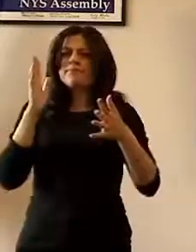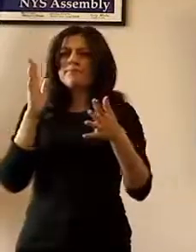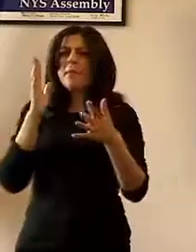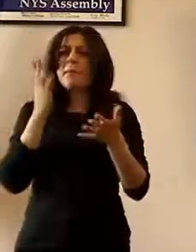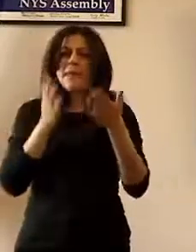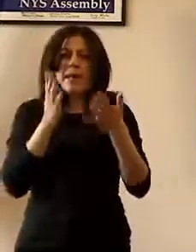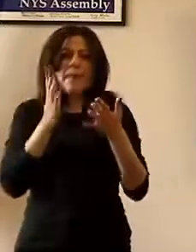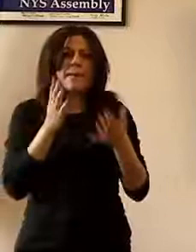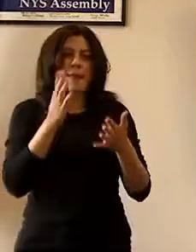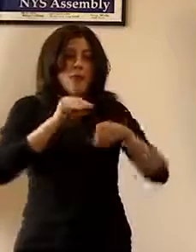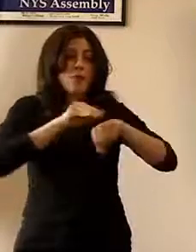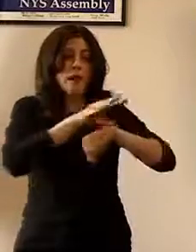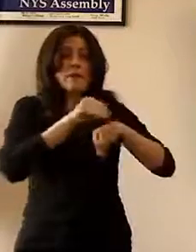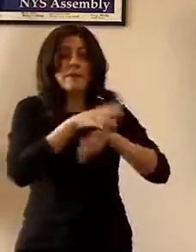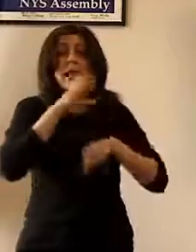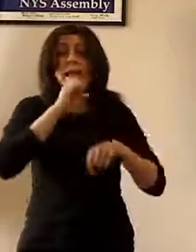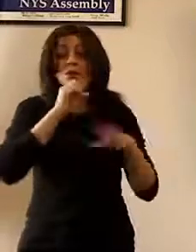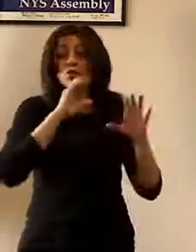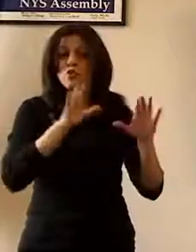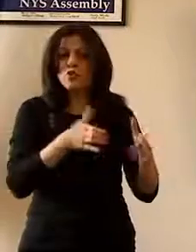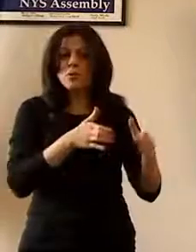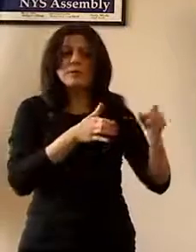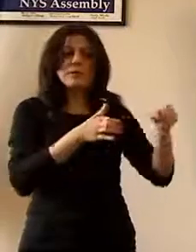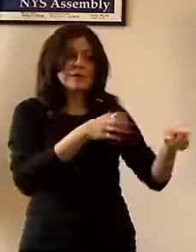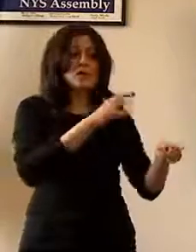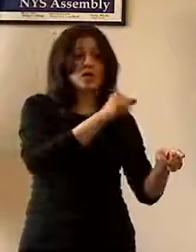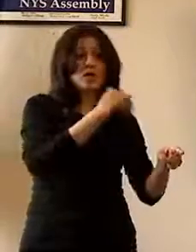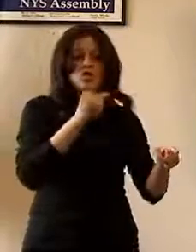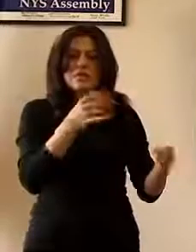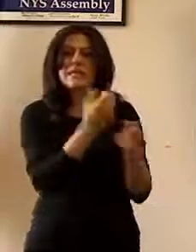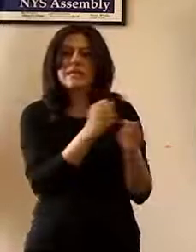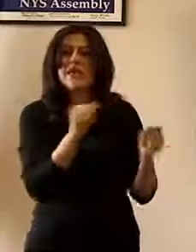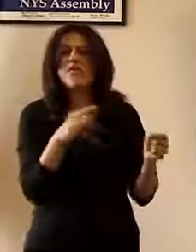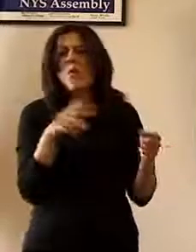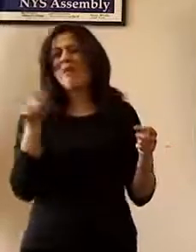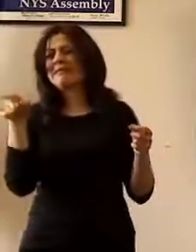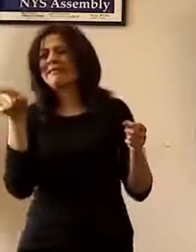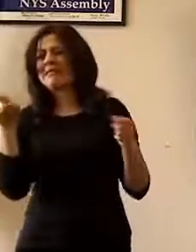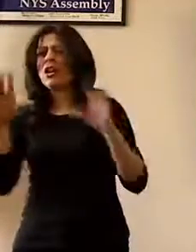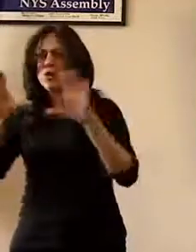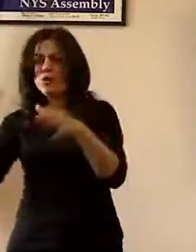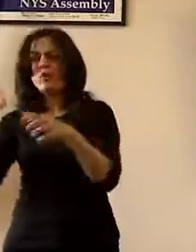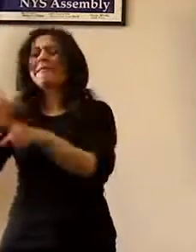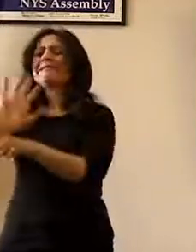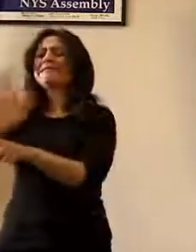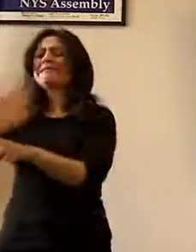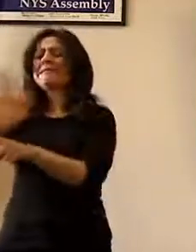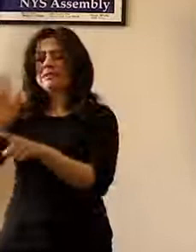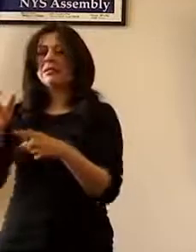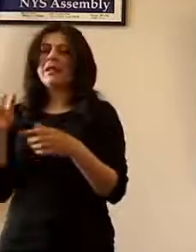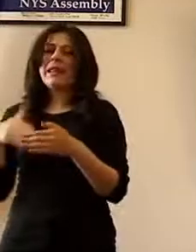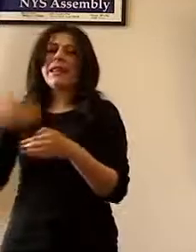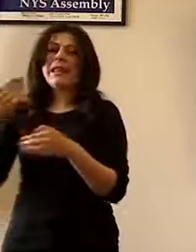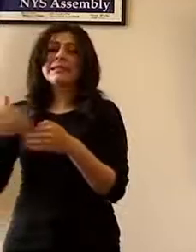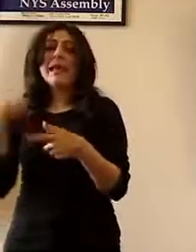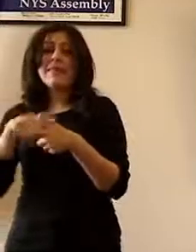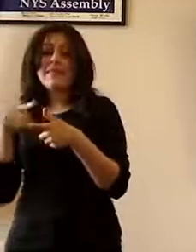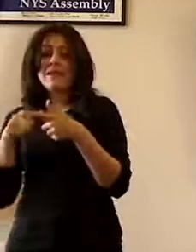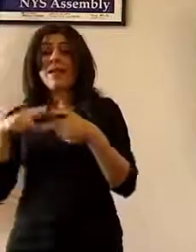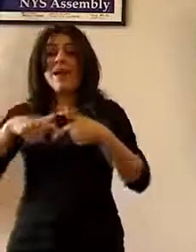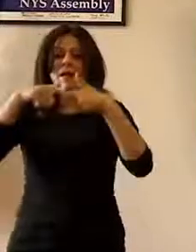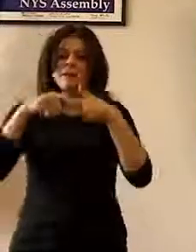of age groups that may be recommended to get the Janssen products, all of that are possibilities. Okay, and